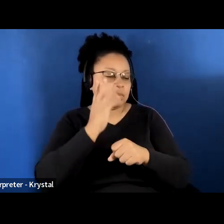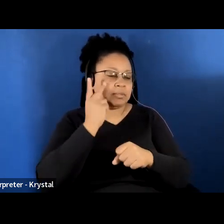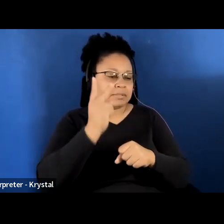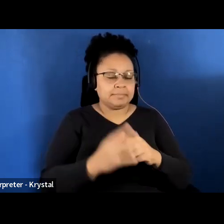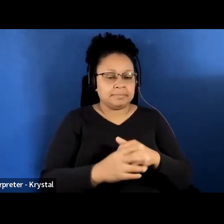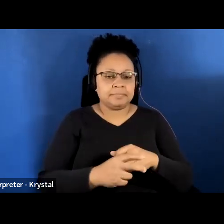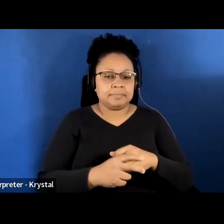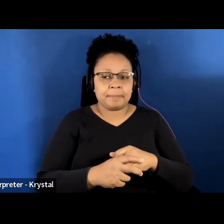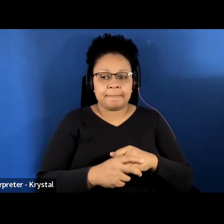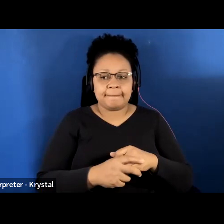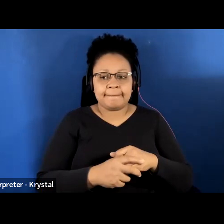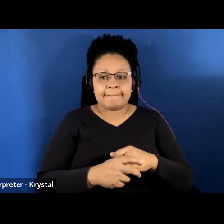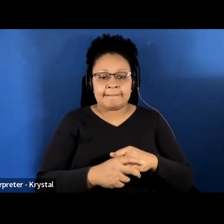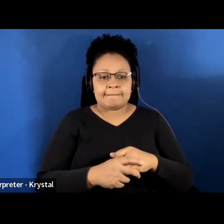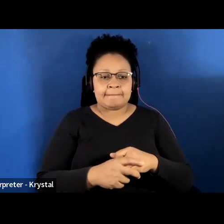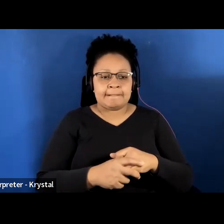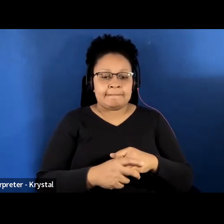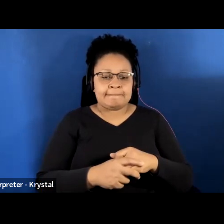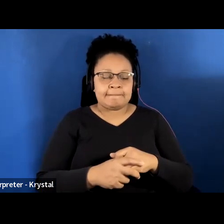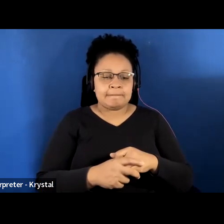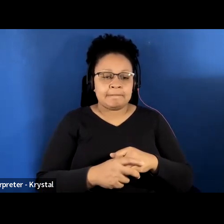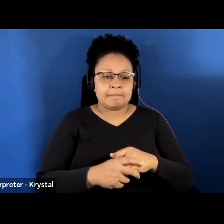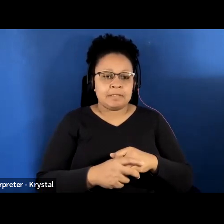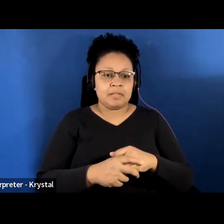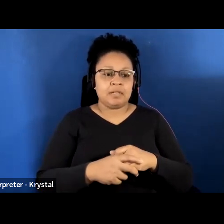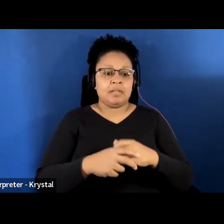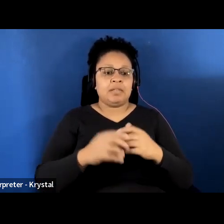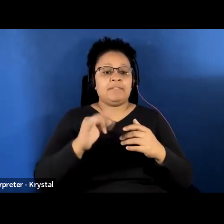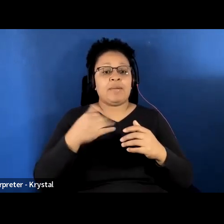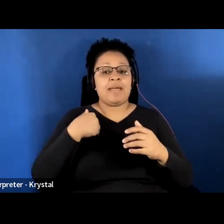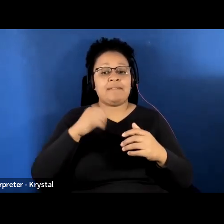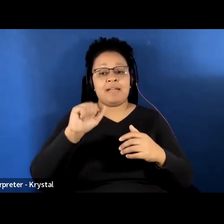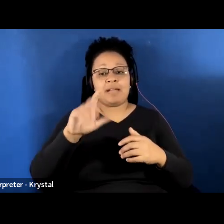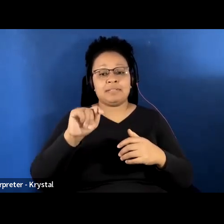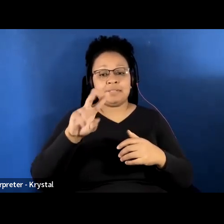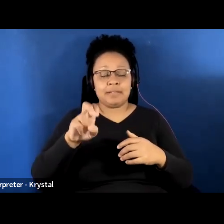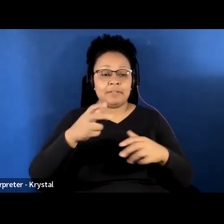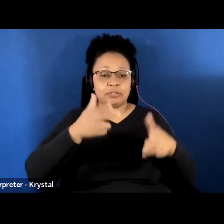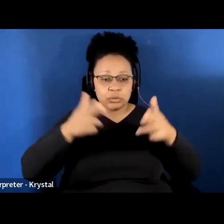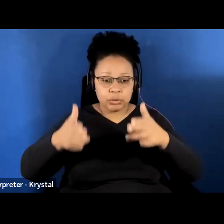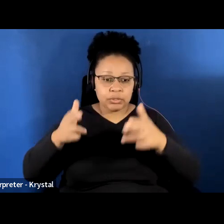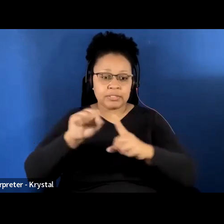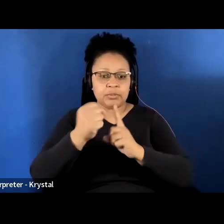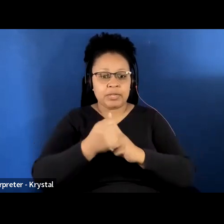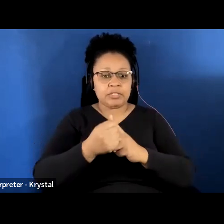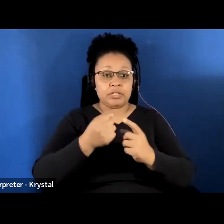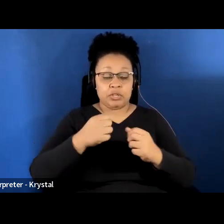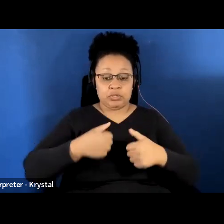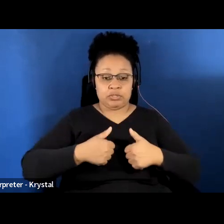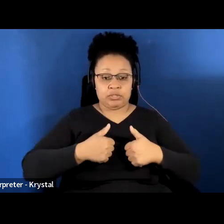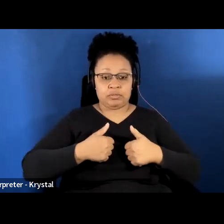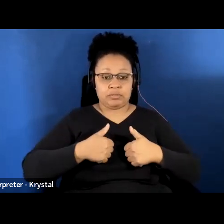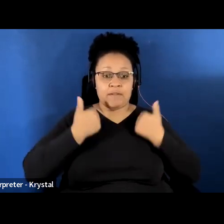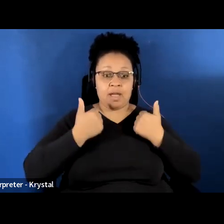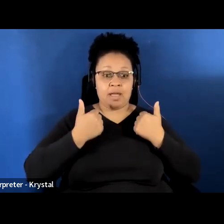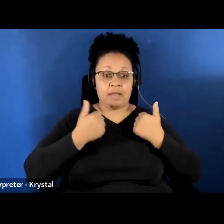you. Here we go. In an active shooter situation, your survival may depend on having a plan. There are